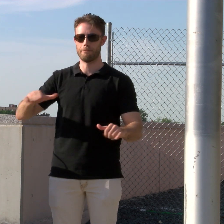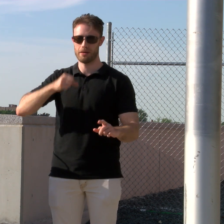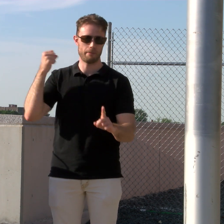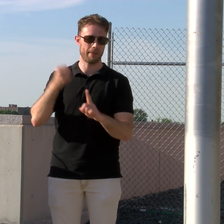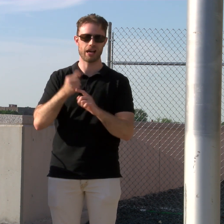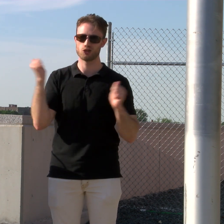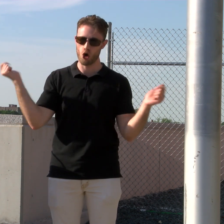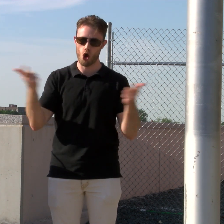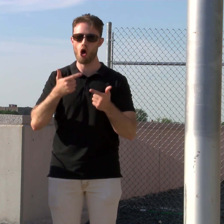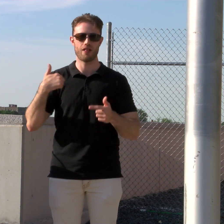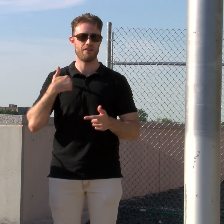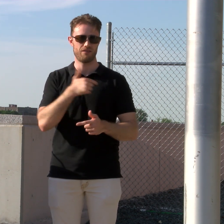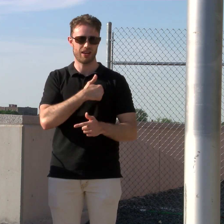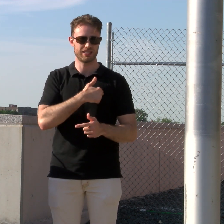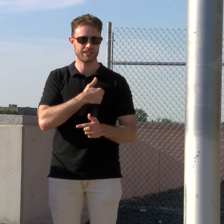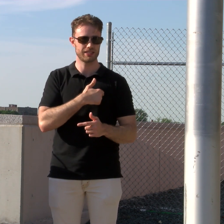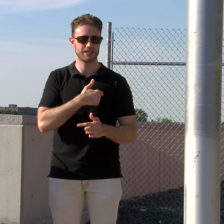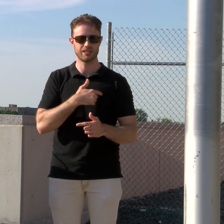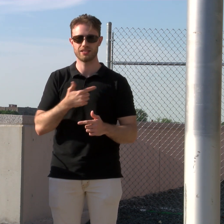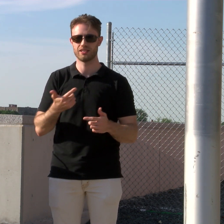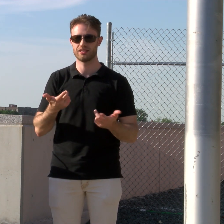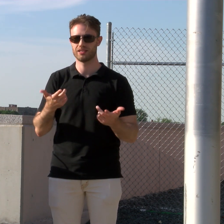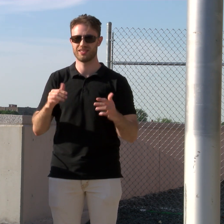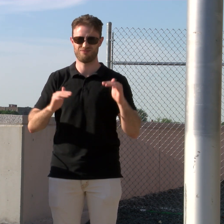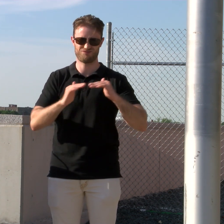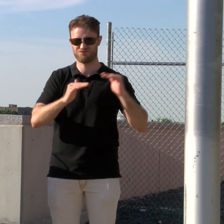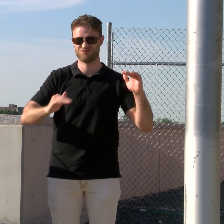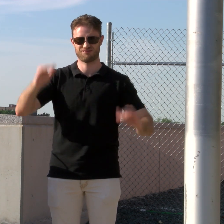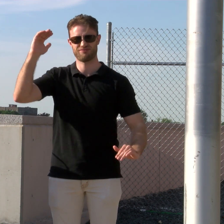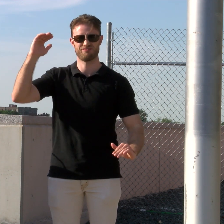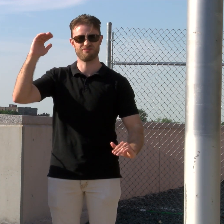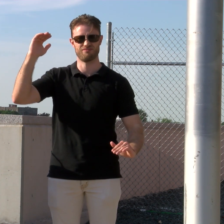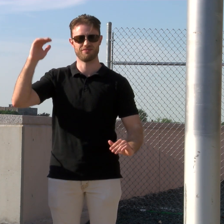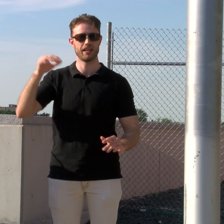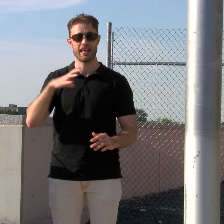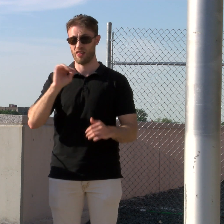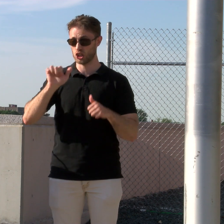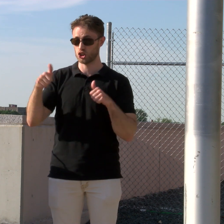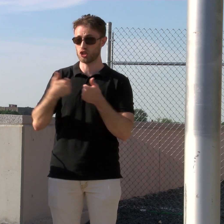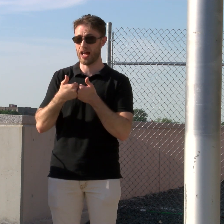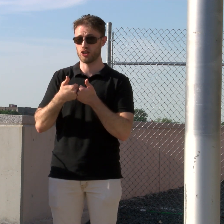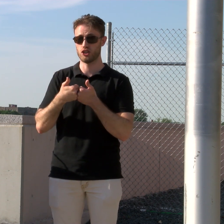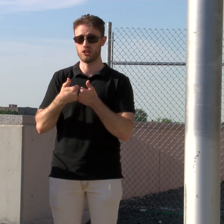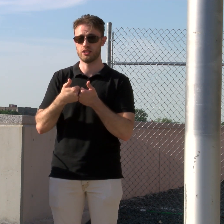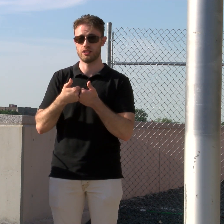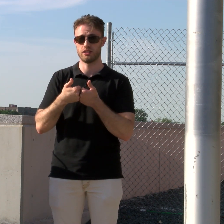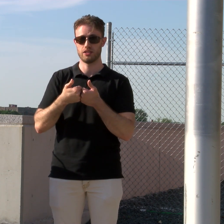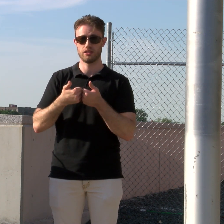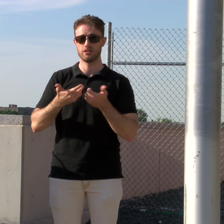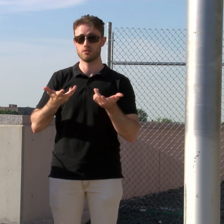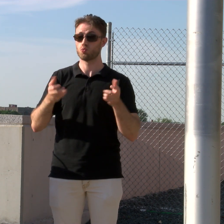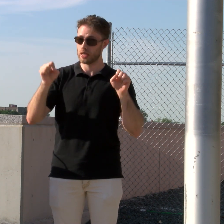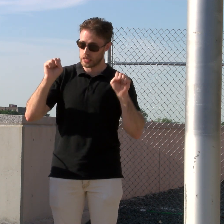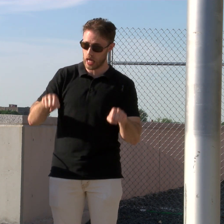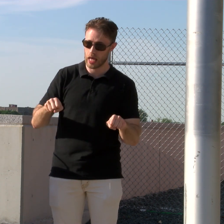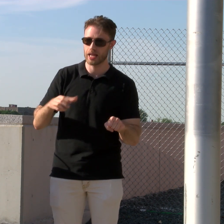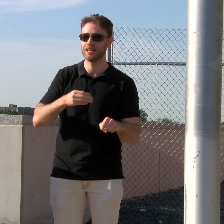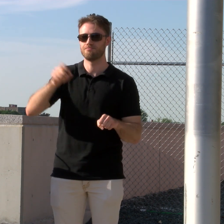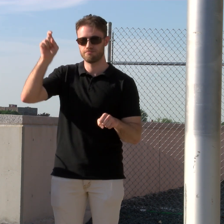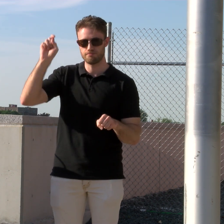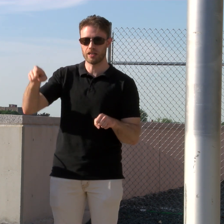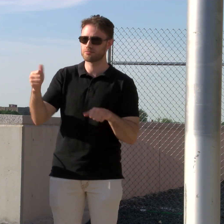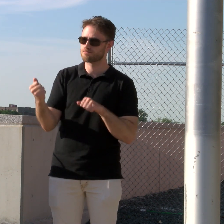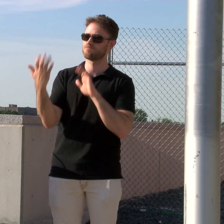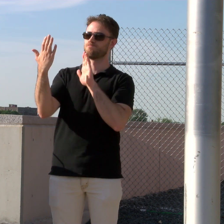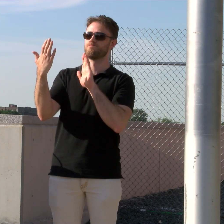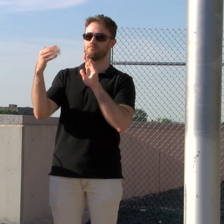us incredibly, unbearably, unequally. And these challenges are ones we can and must address here